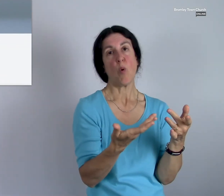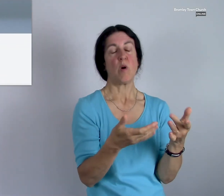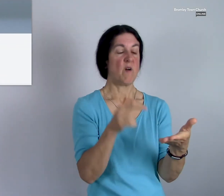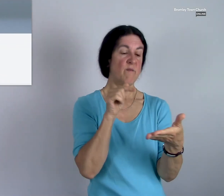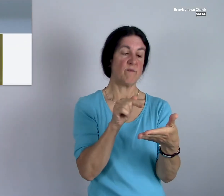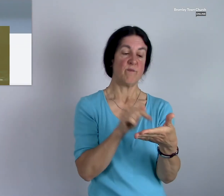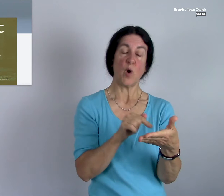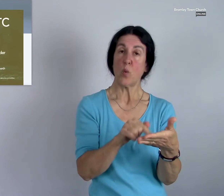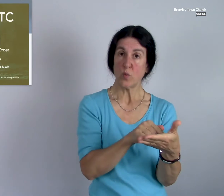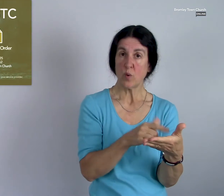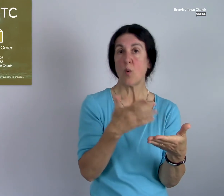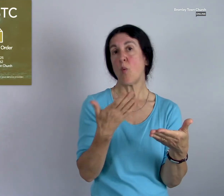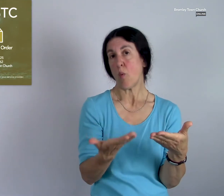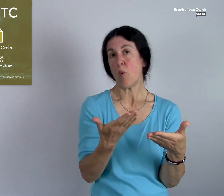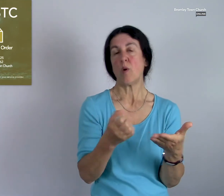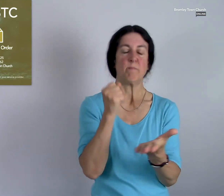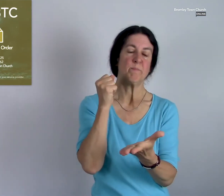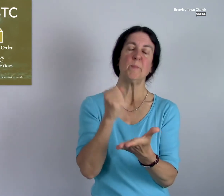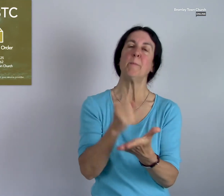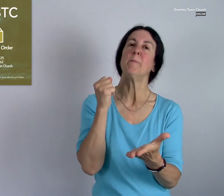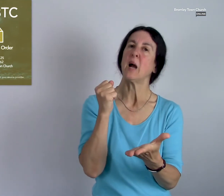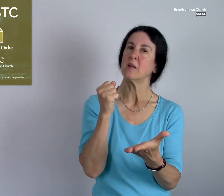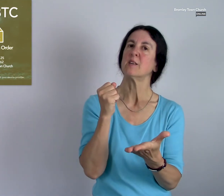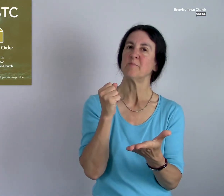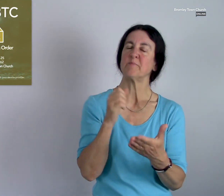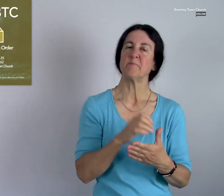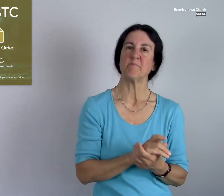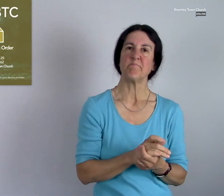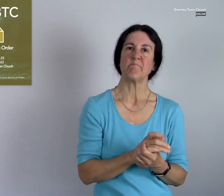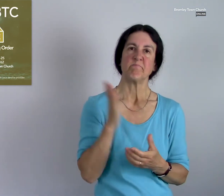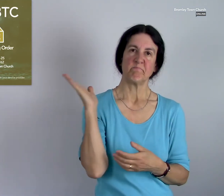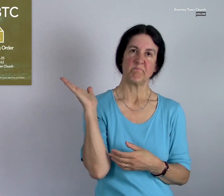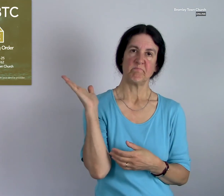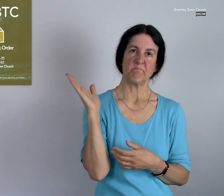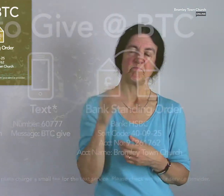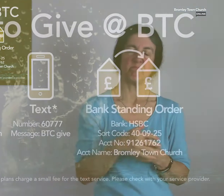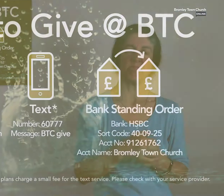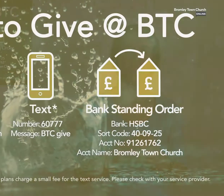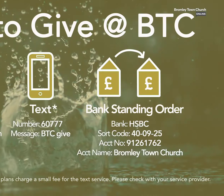so through your mobile phone, or you can do so directly through your bank online.